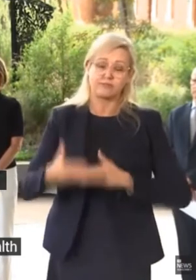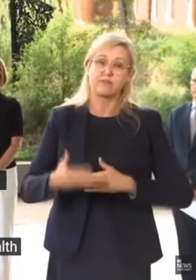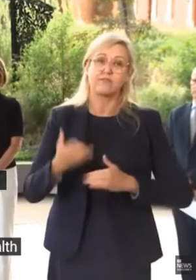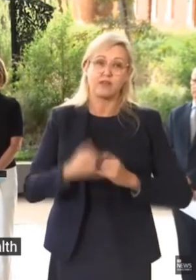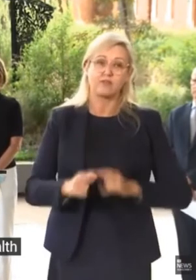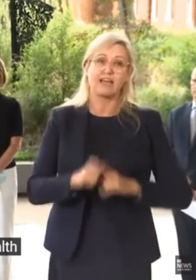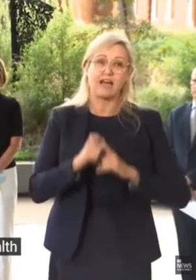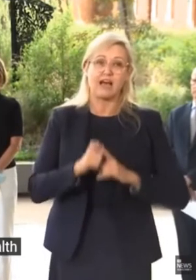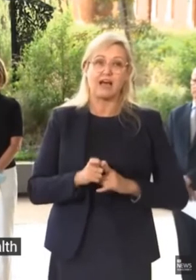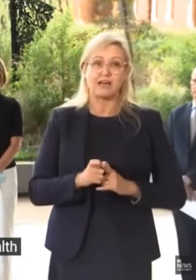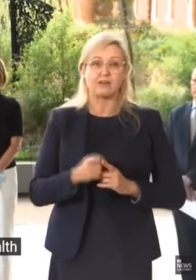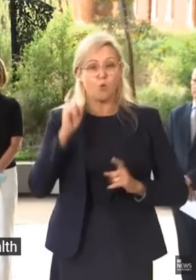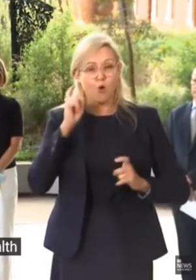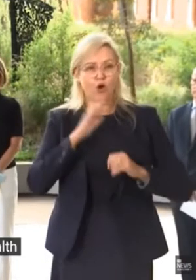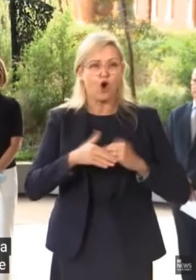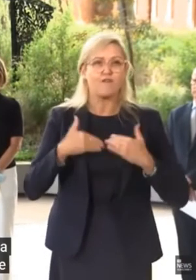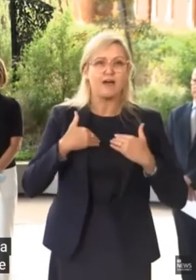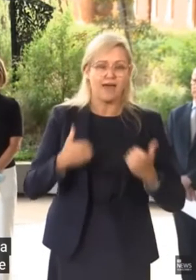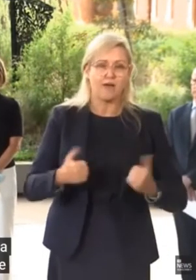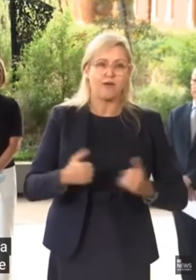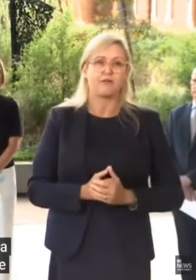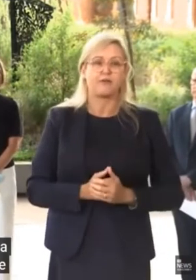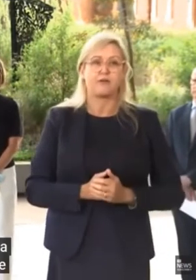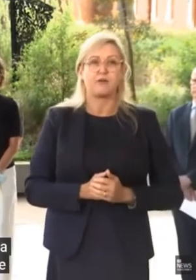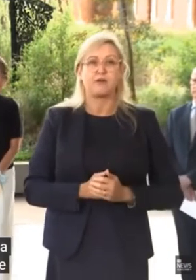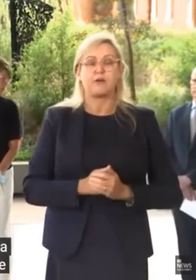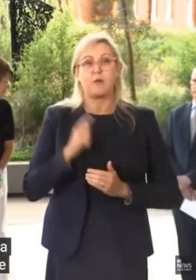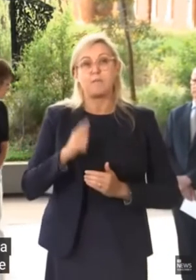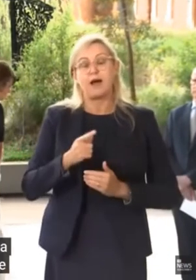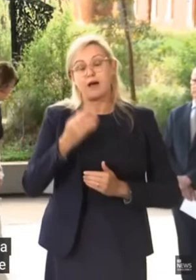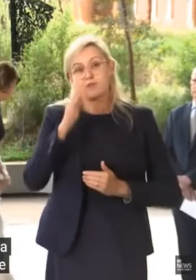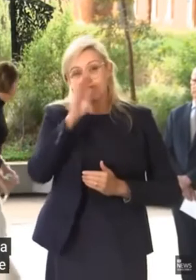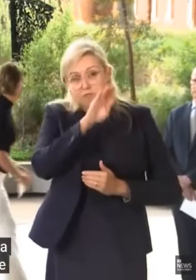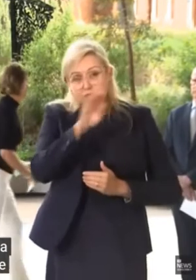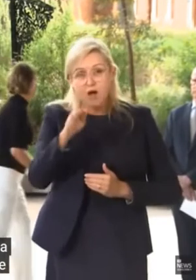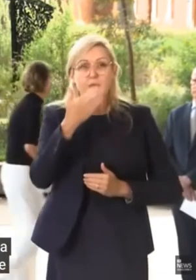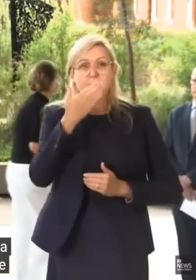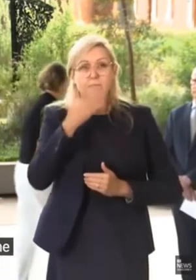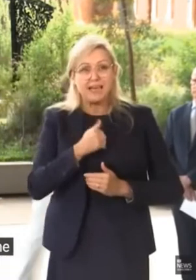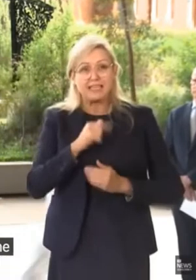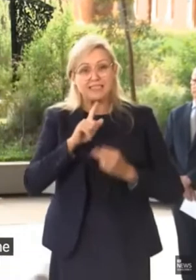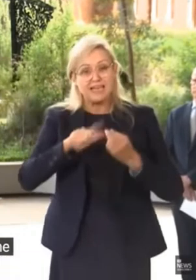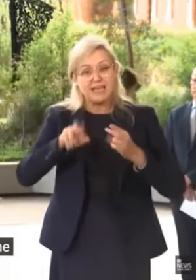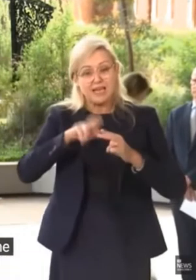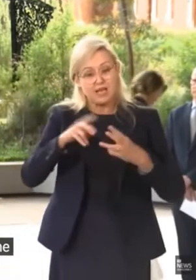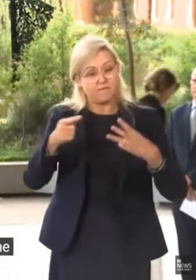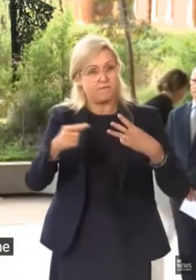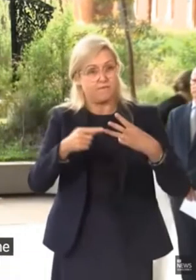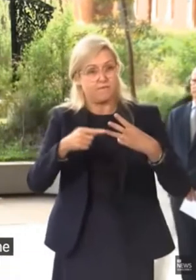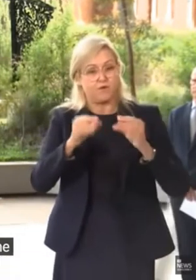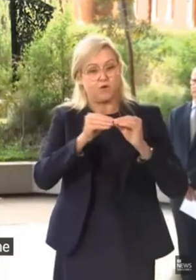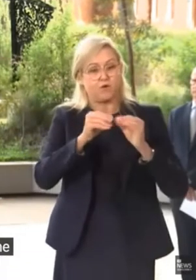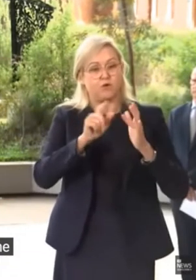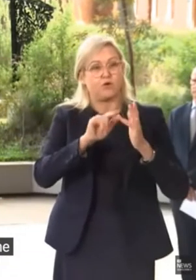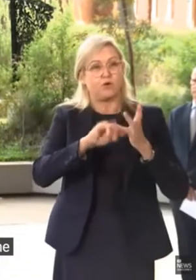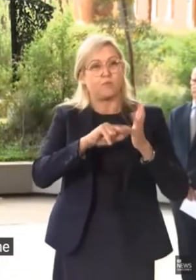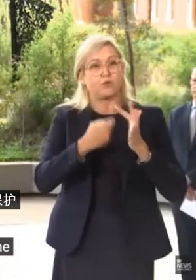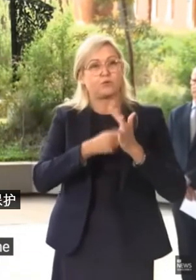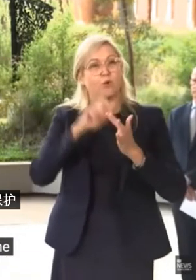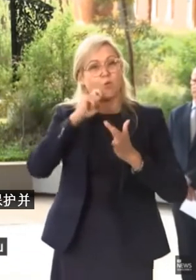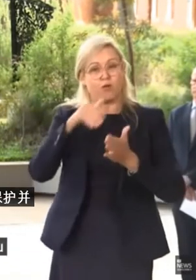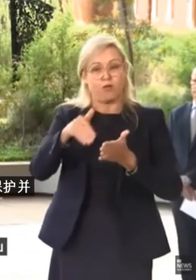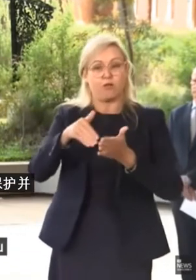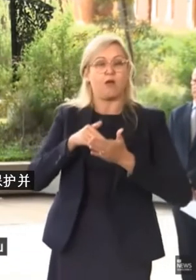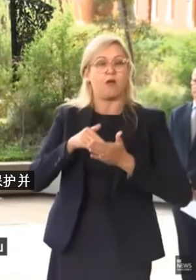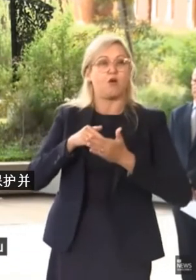I re-emphasise that booster doses will give you significant additional protection against severe